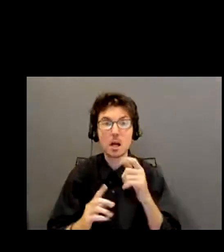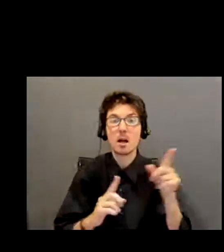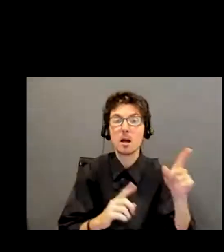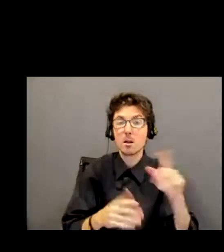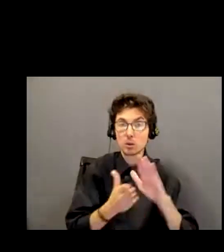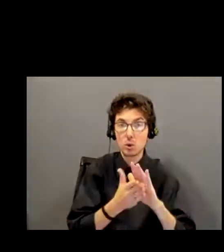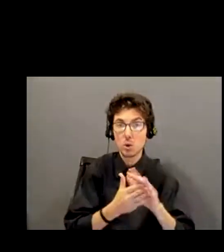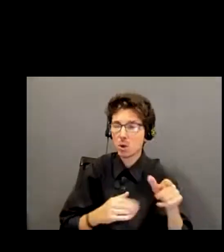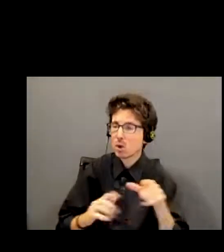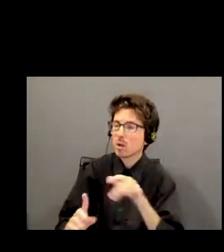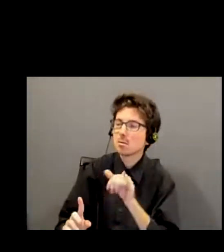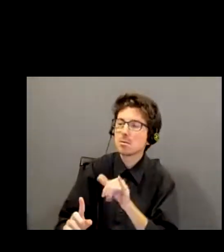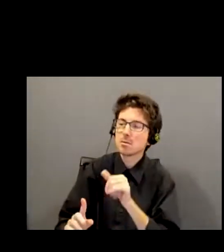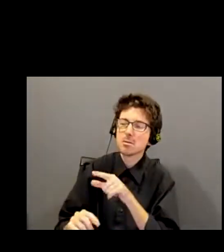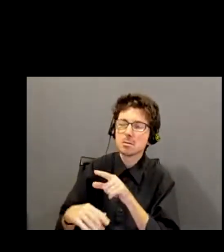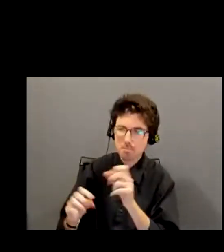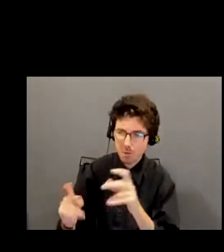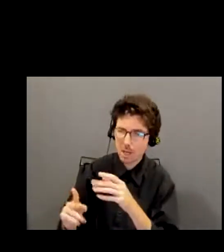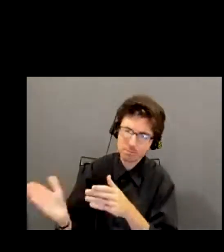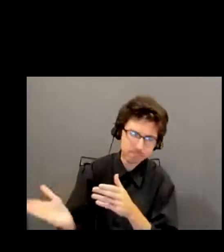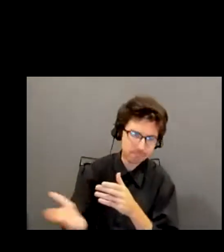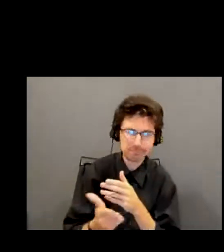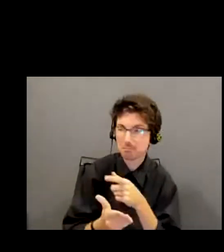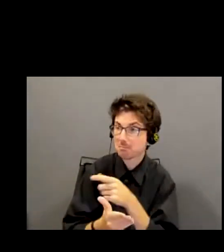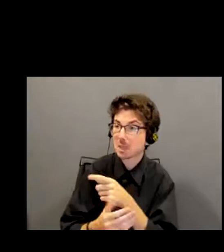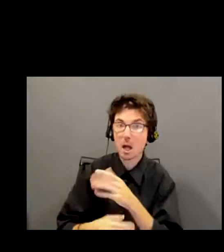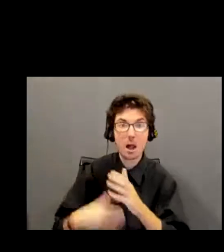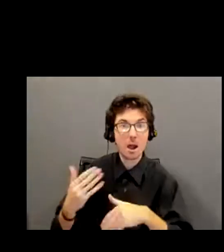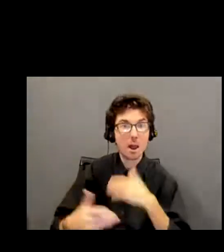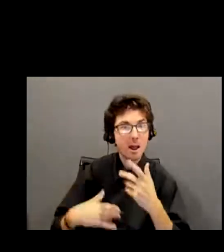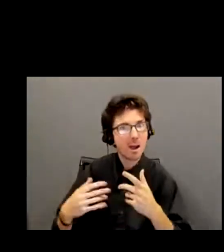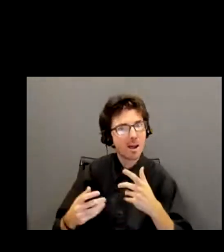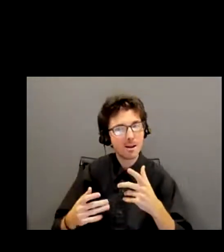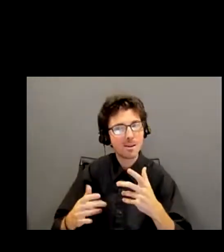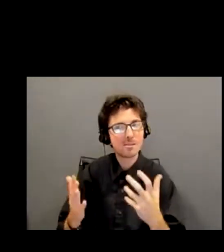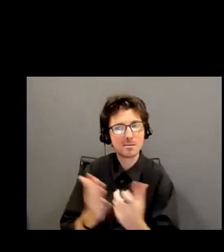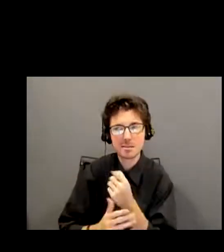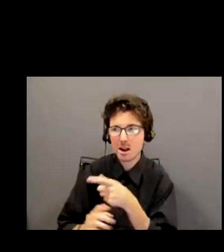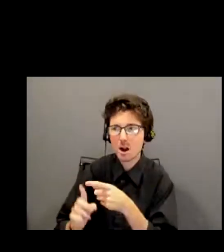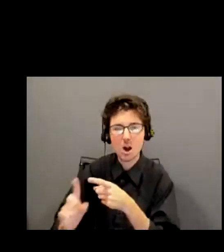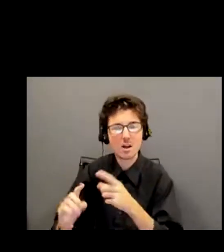can teach his or her students a lot more than the subject matter itself.